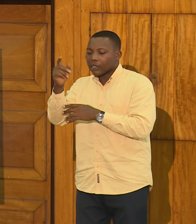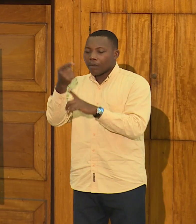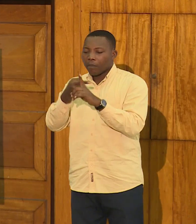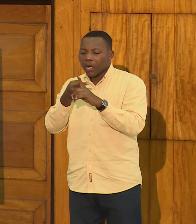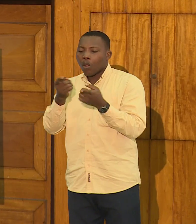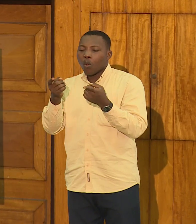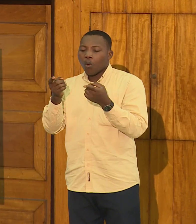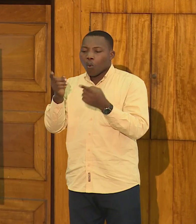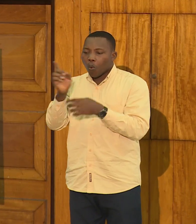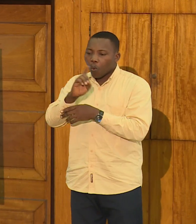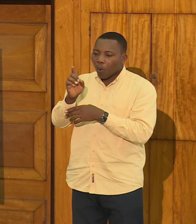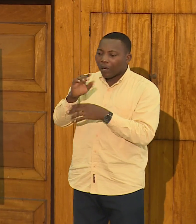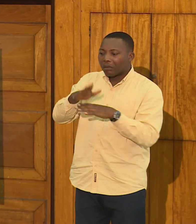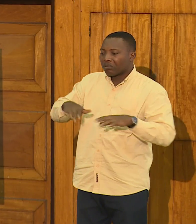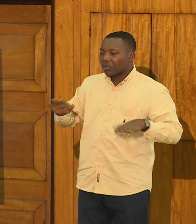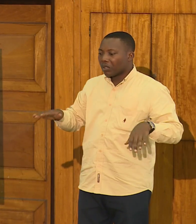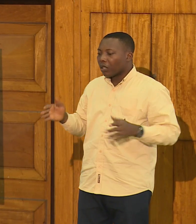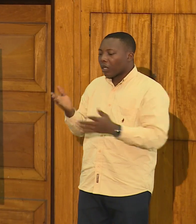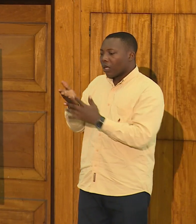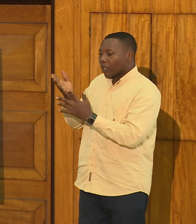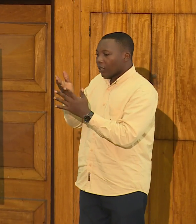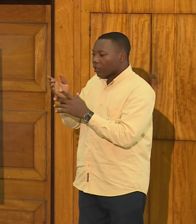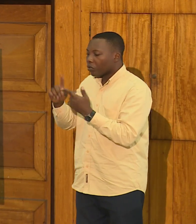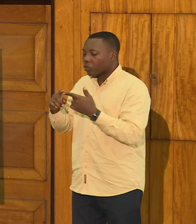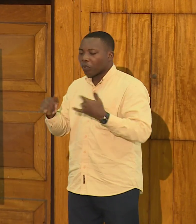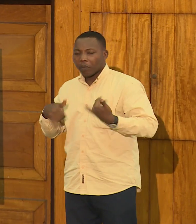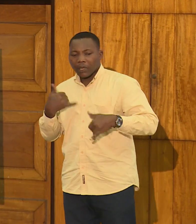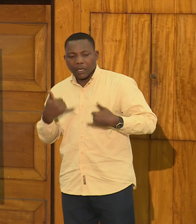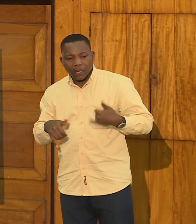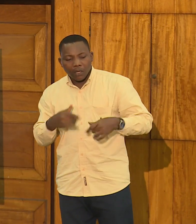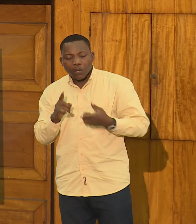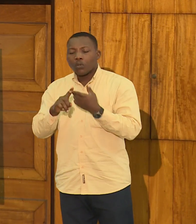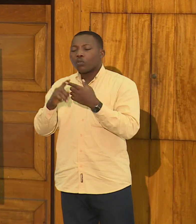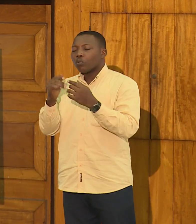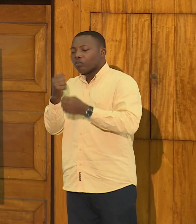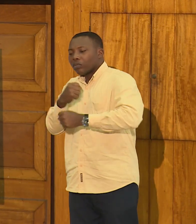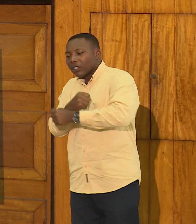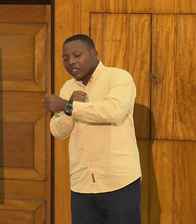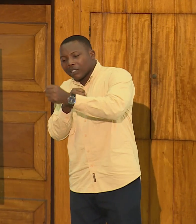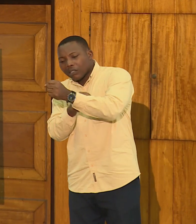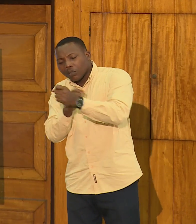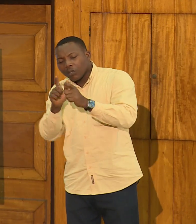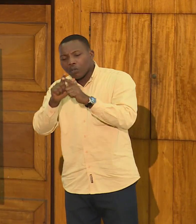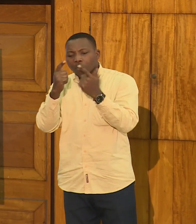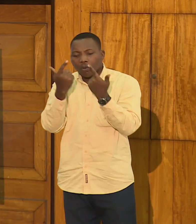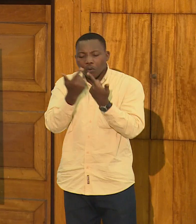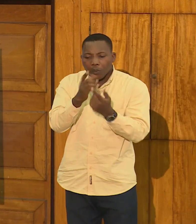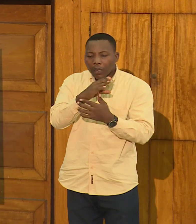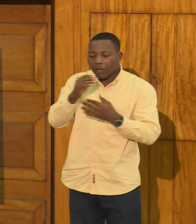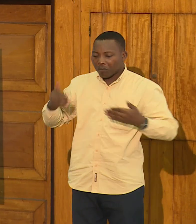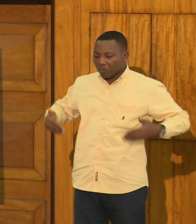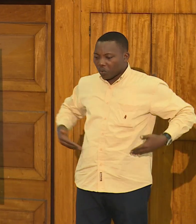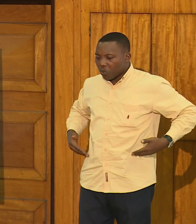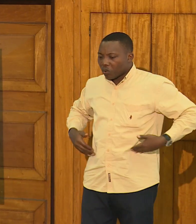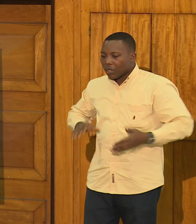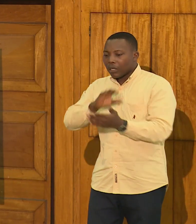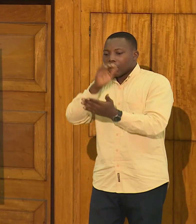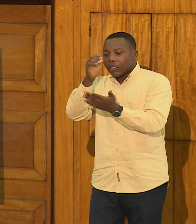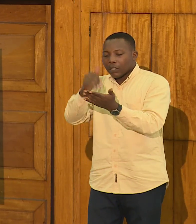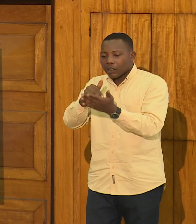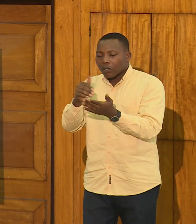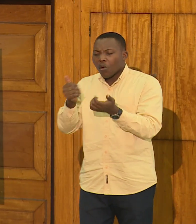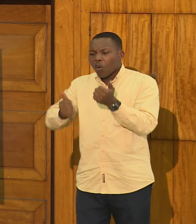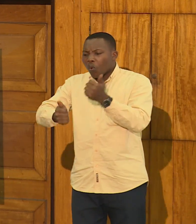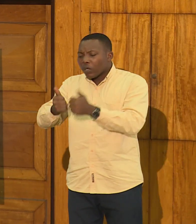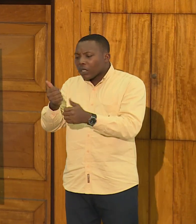had an access to play and youth rooms. They further had access to support groups and a youth center, which offered